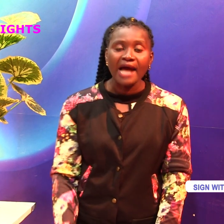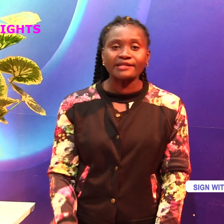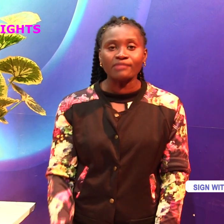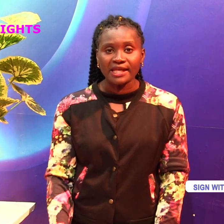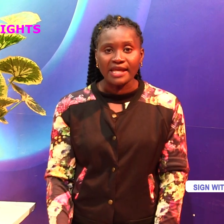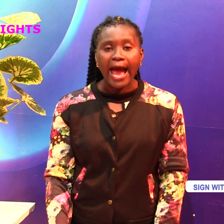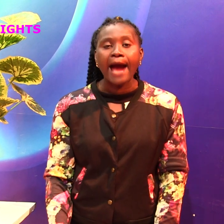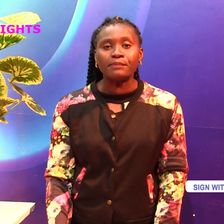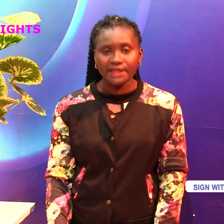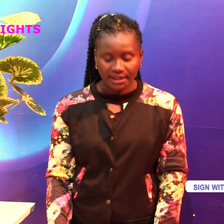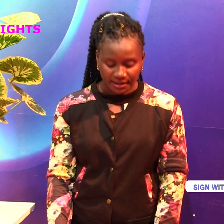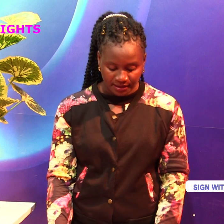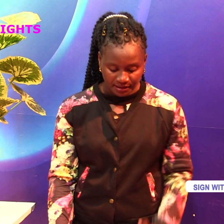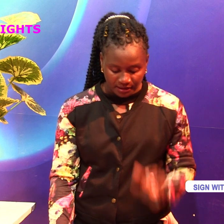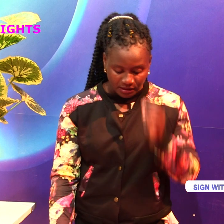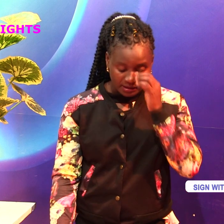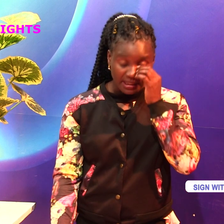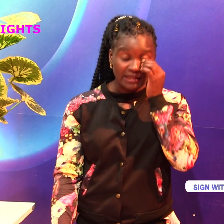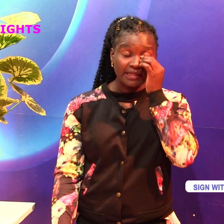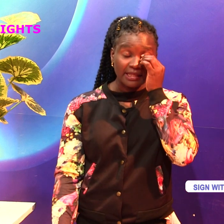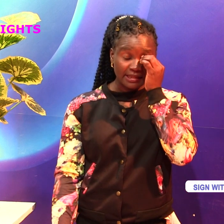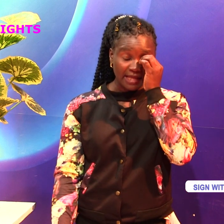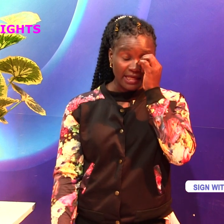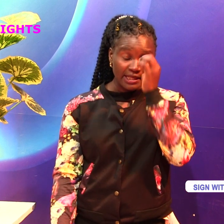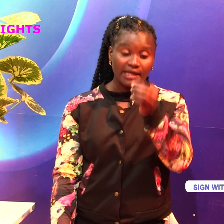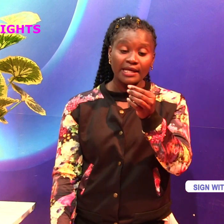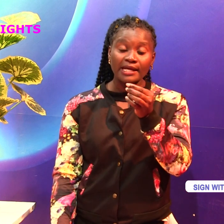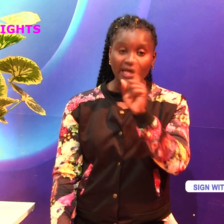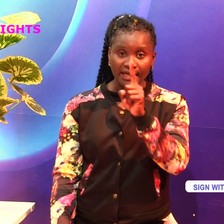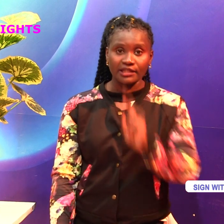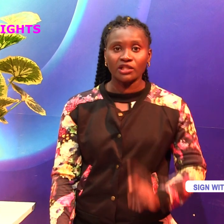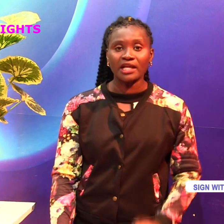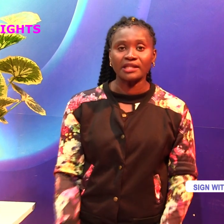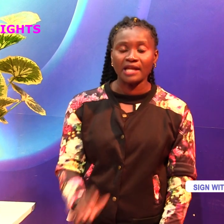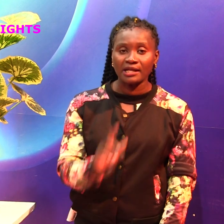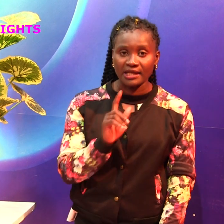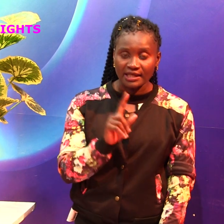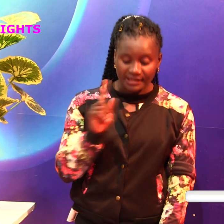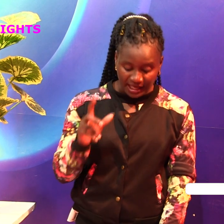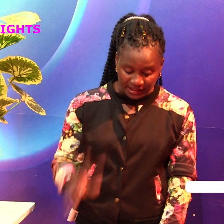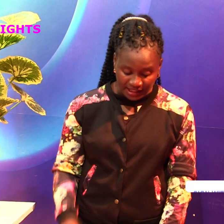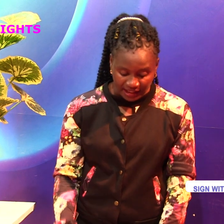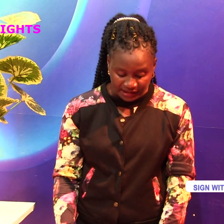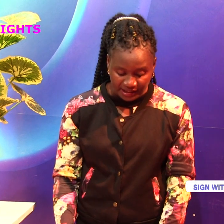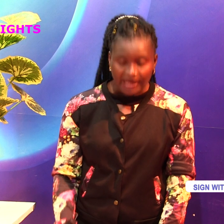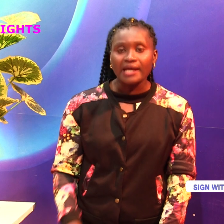has been upset. That is the signed English. That is the signed English.